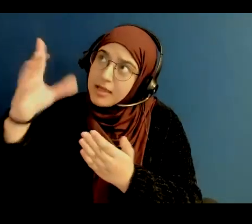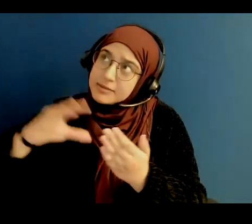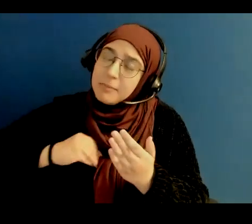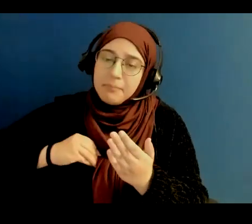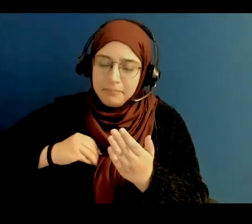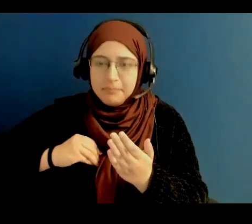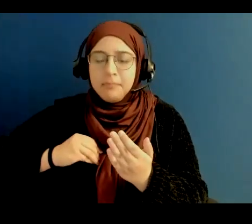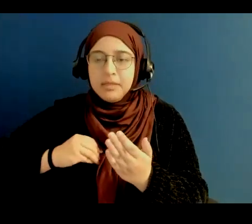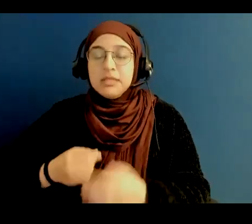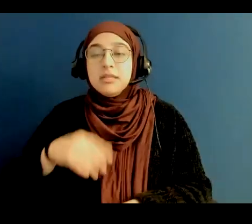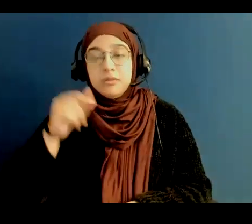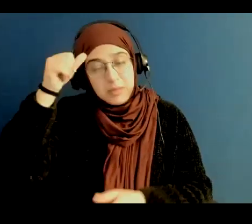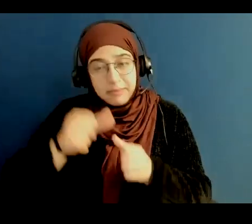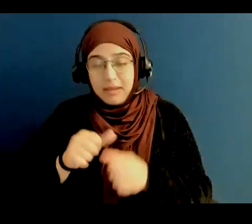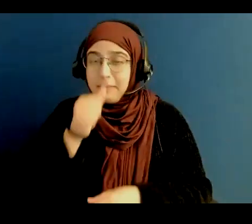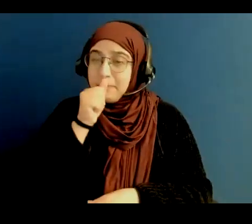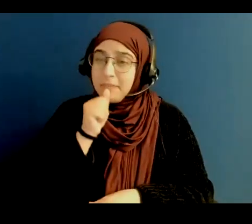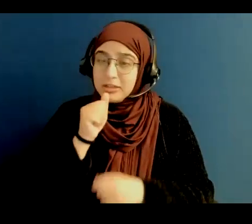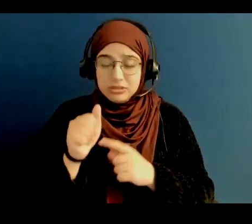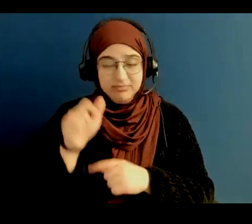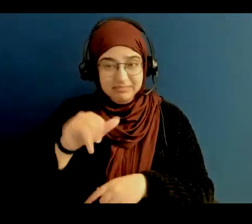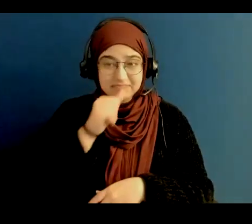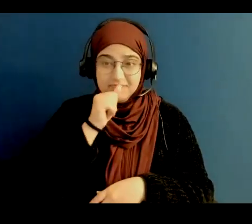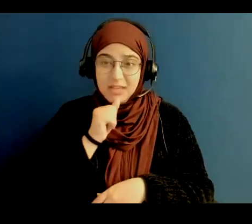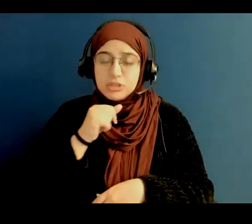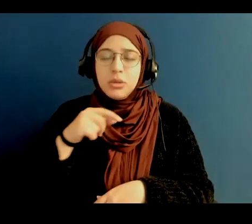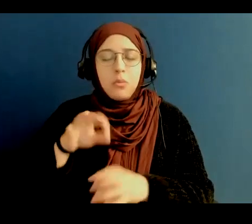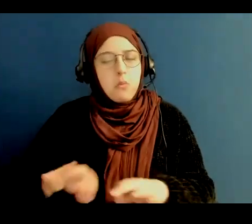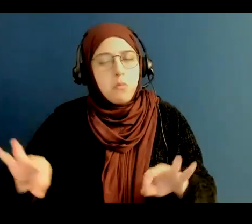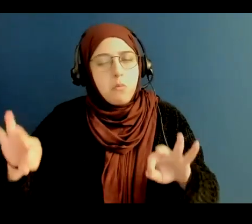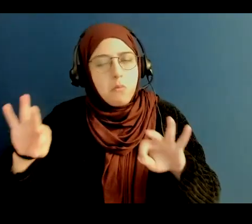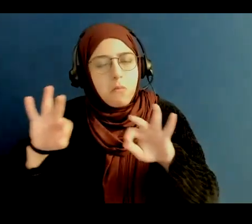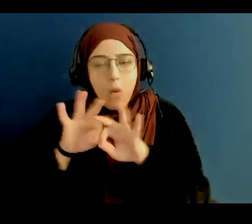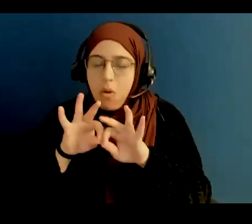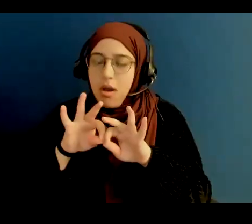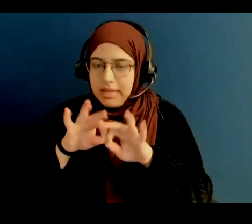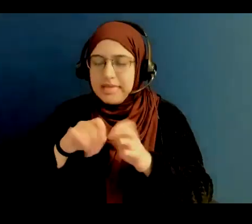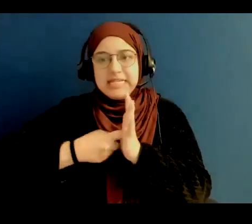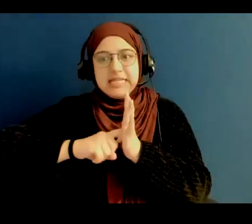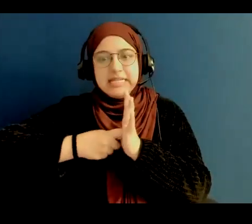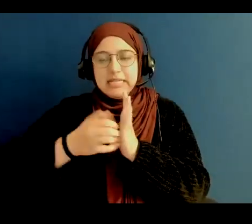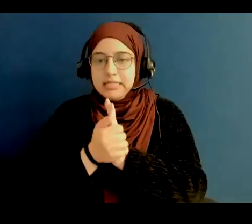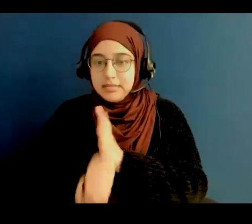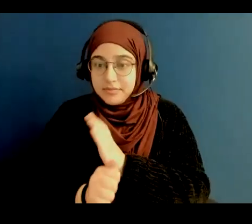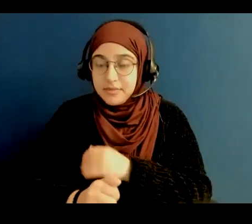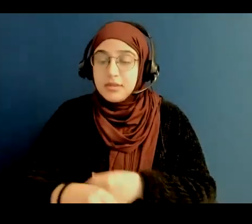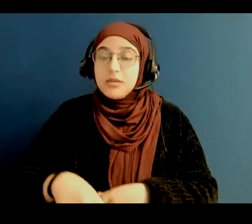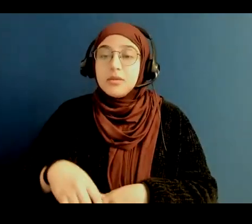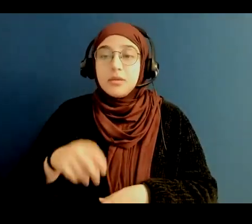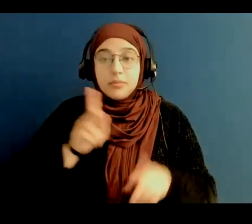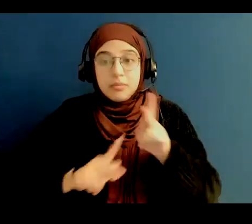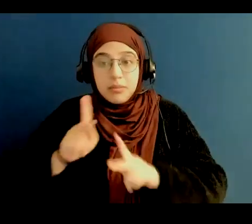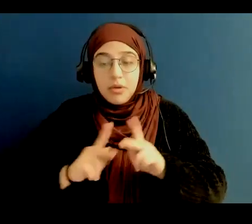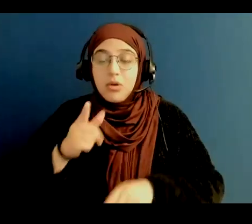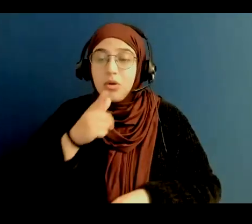important? It's one of the key factors, and whoever can master the skill, you will see that the problems in your life is going to decrease